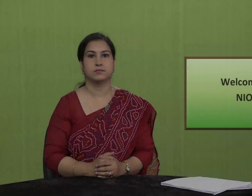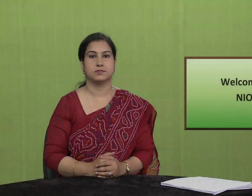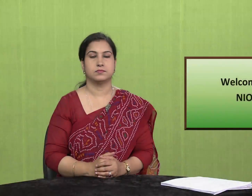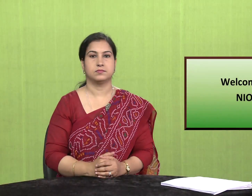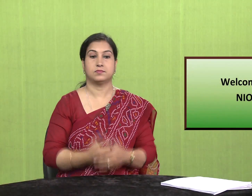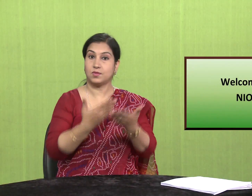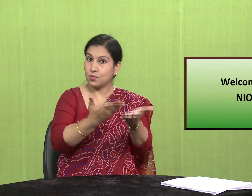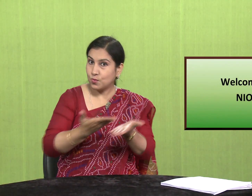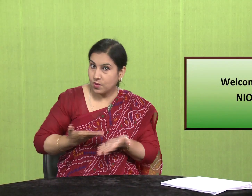Welcome to the NIOS.